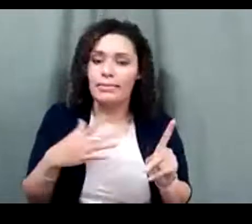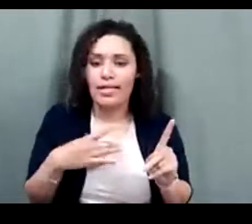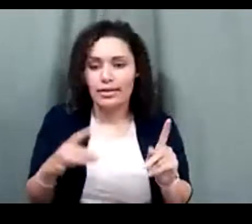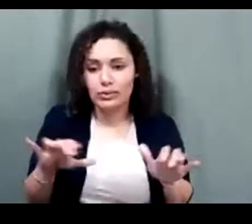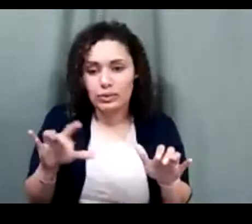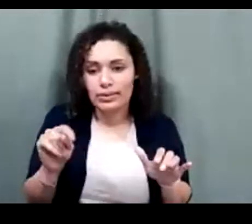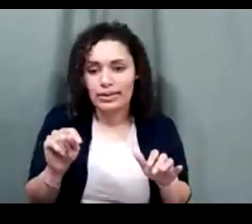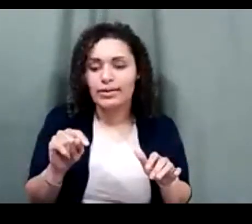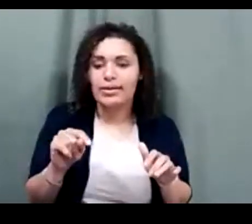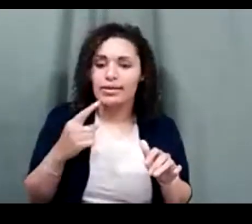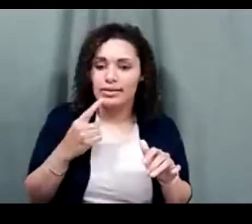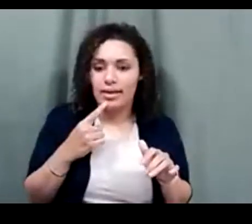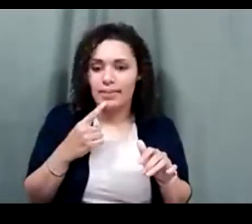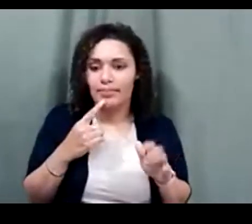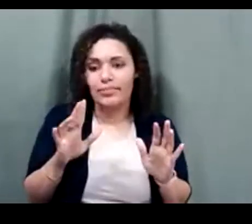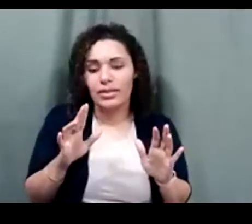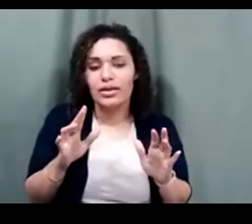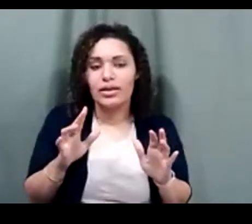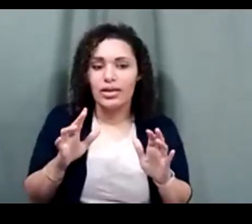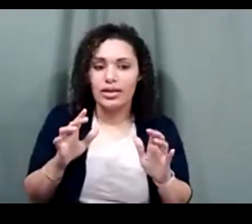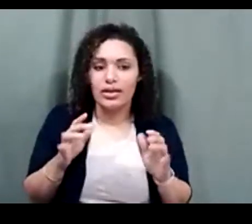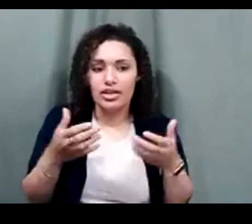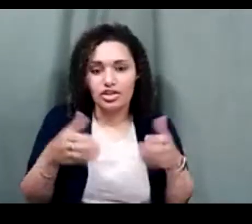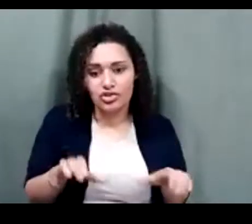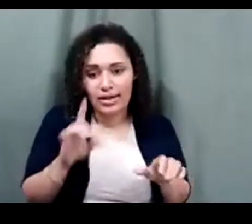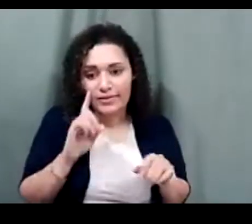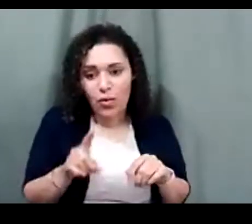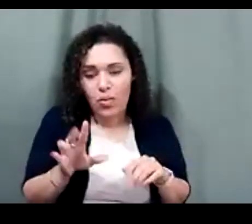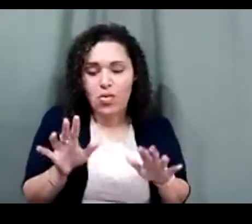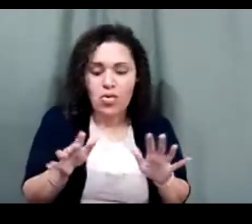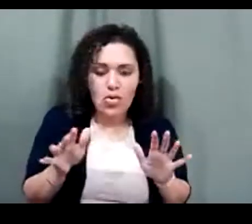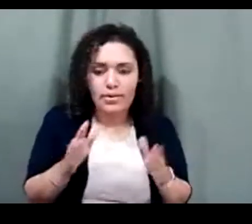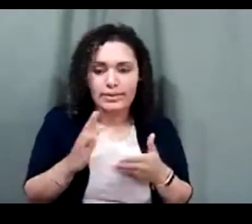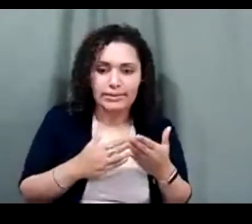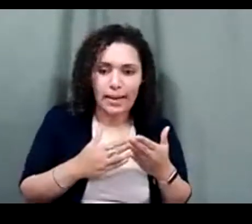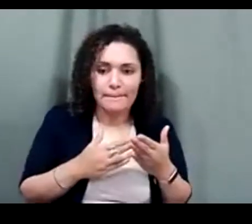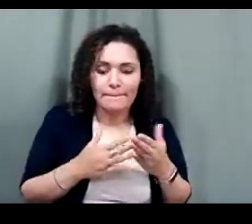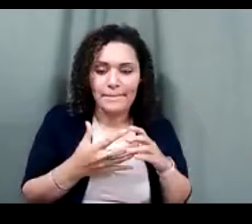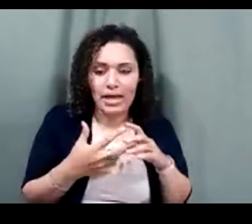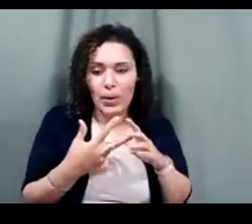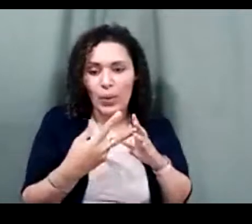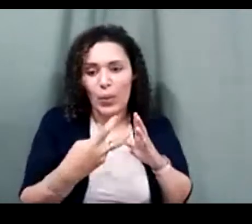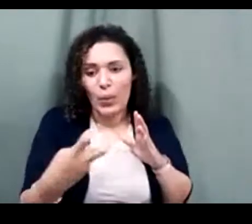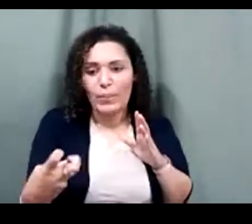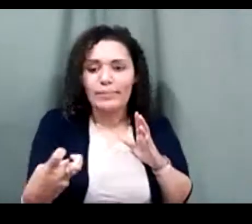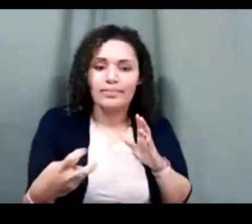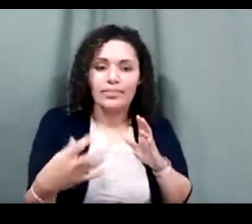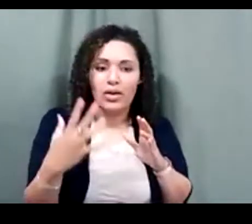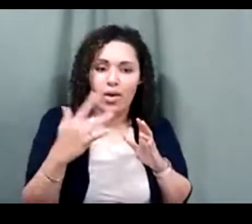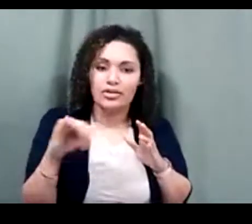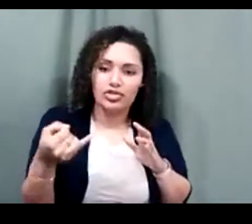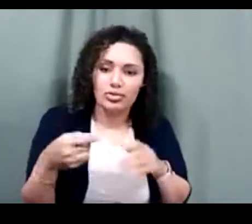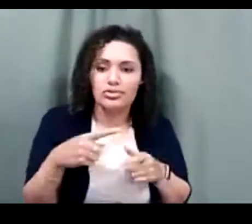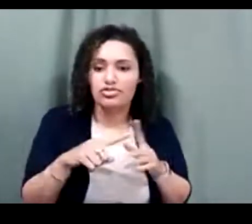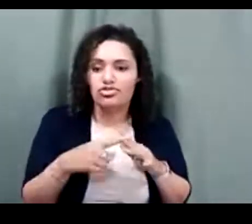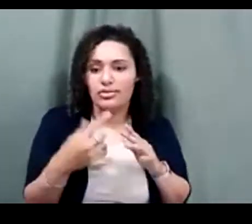that you get a chance for some extraction, because the juice starts to come